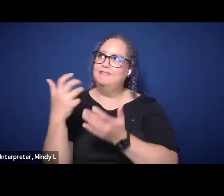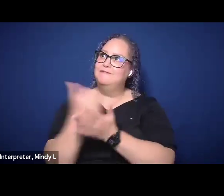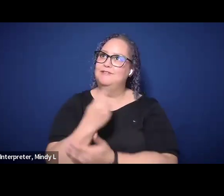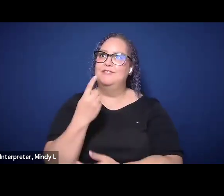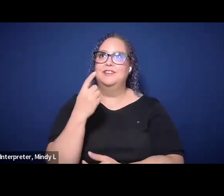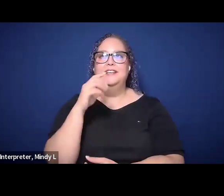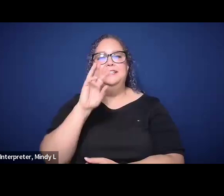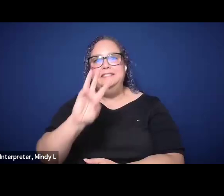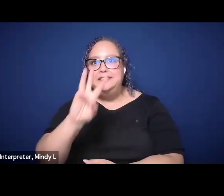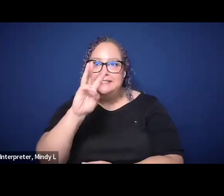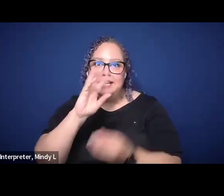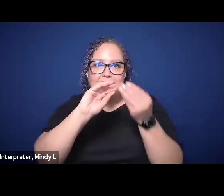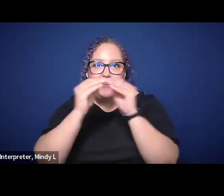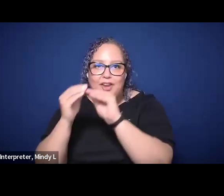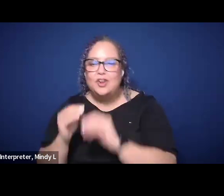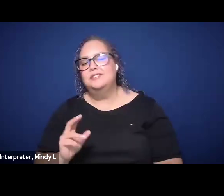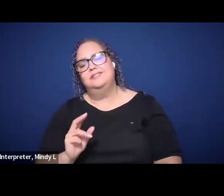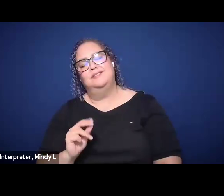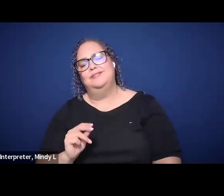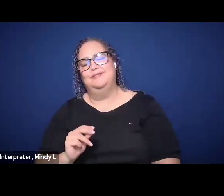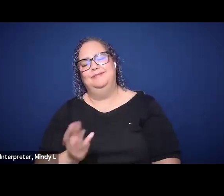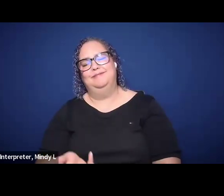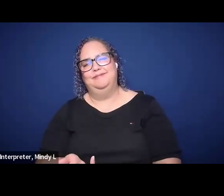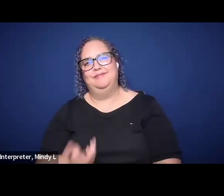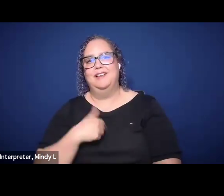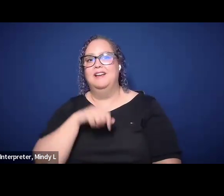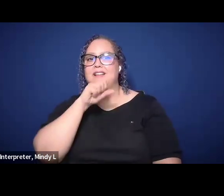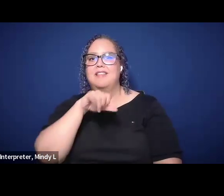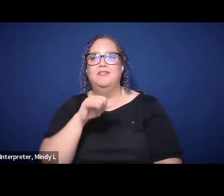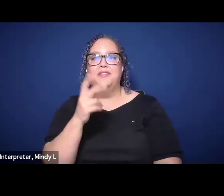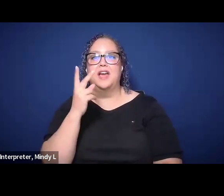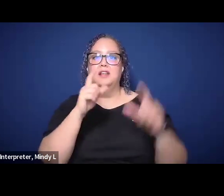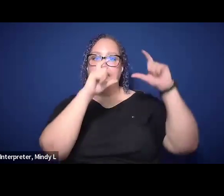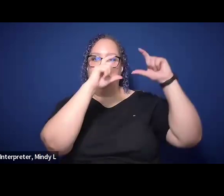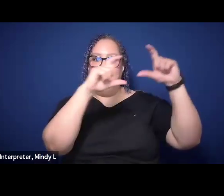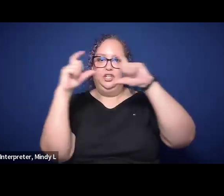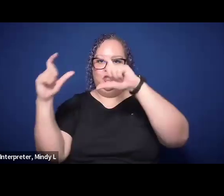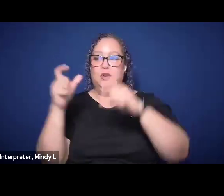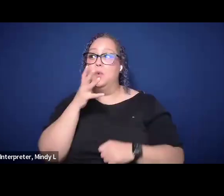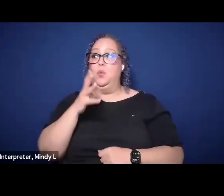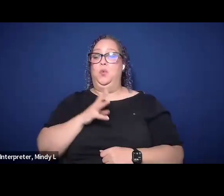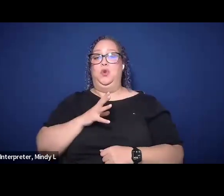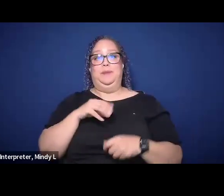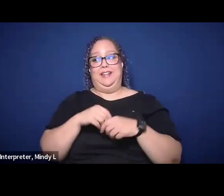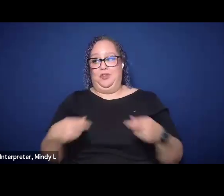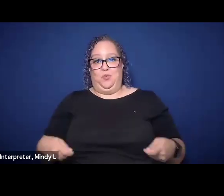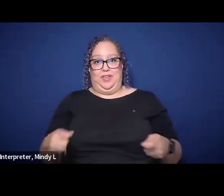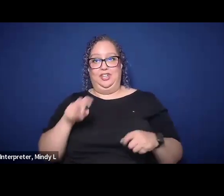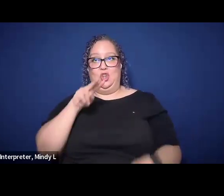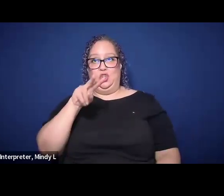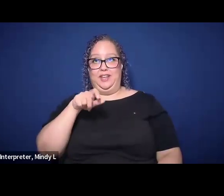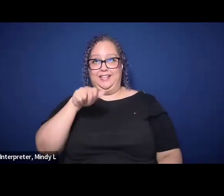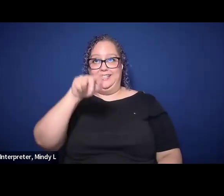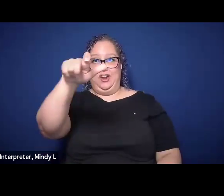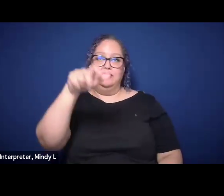Okay. I love this visual of the woman in the wheelchair looking at the stairs, because that's how I felt when I was trying